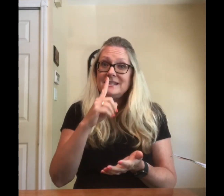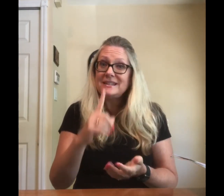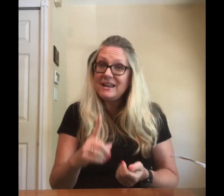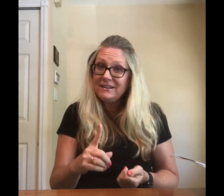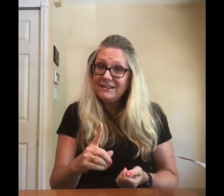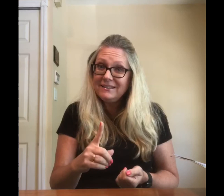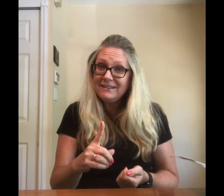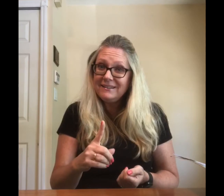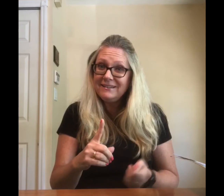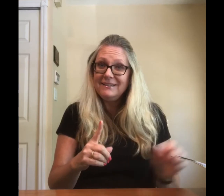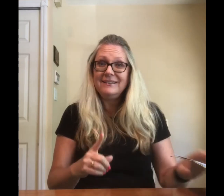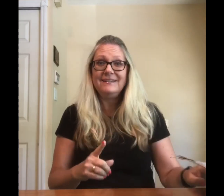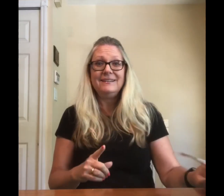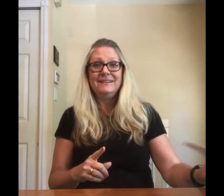said.